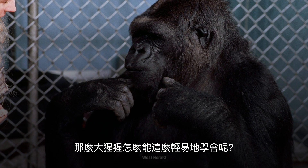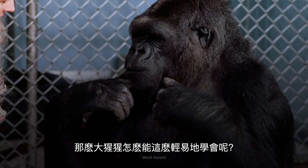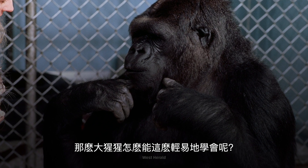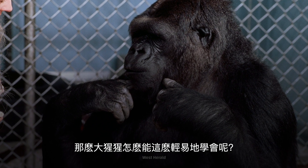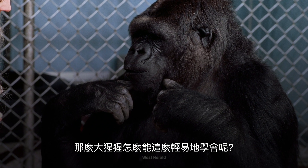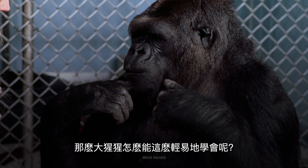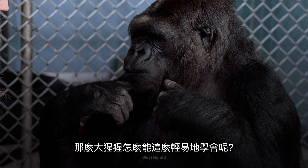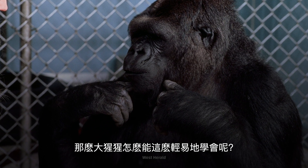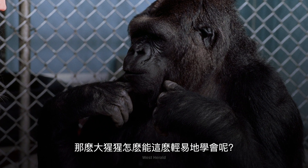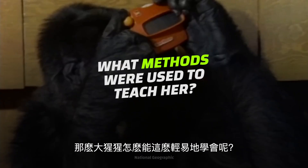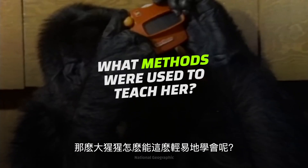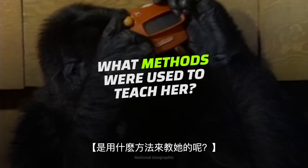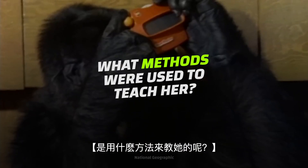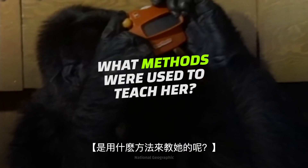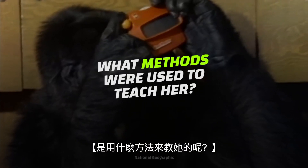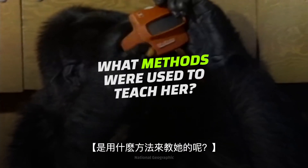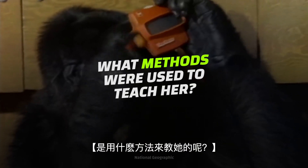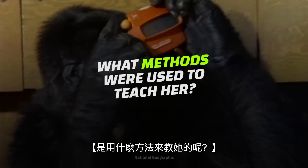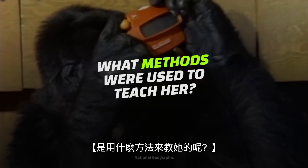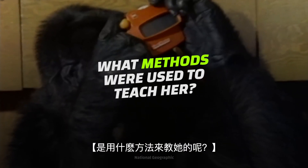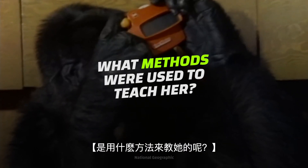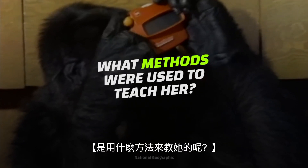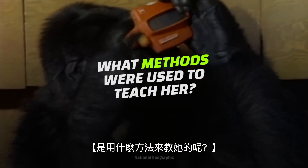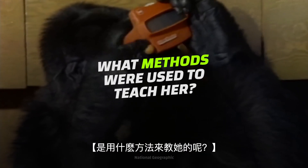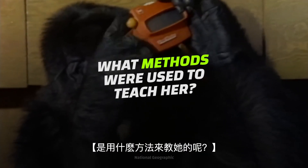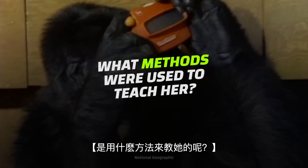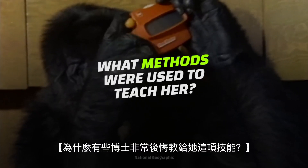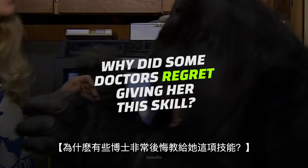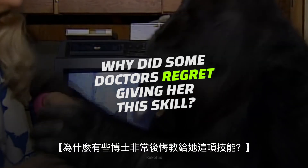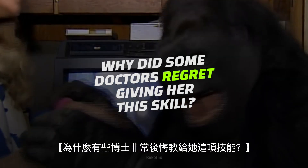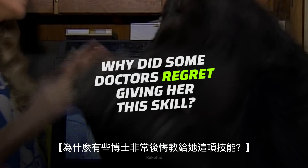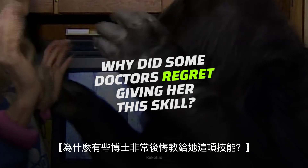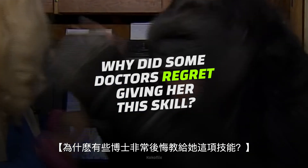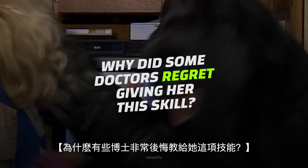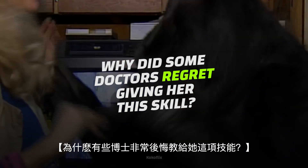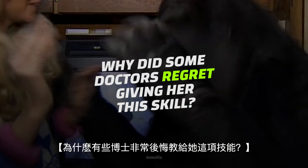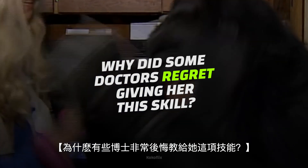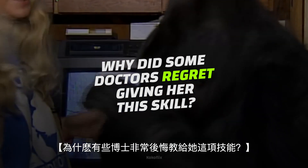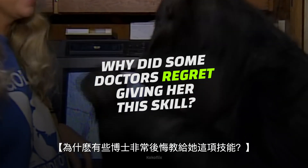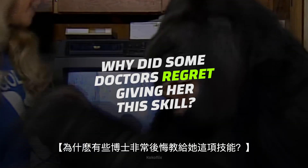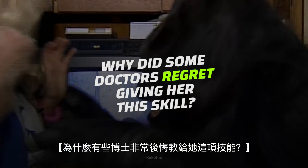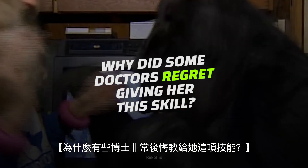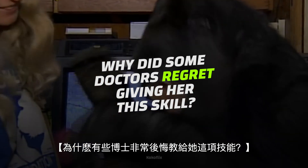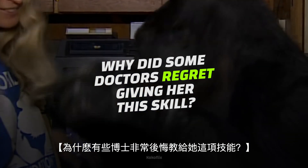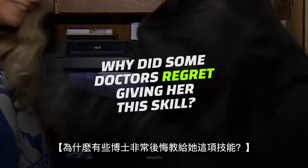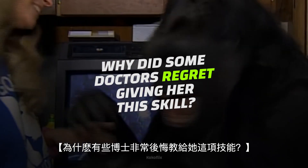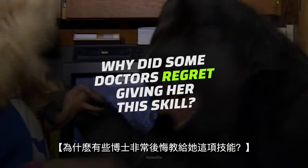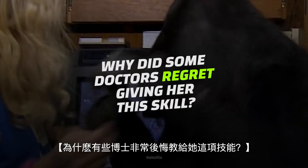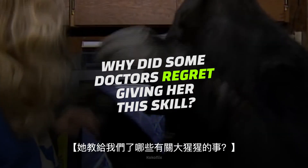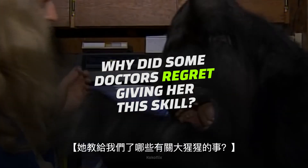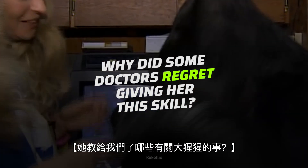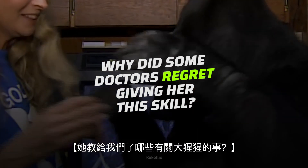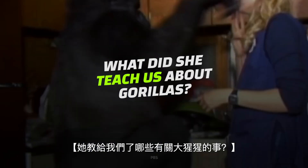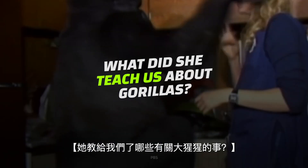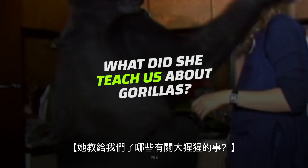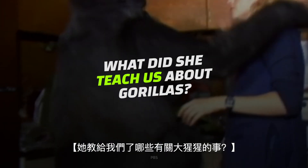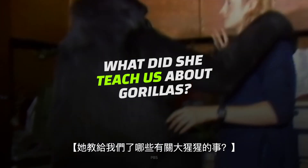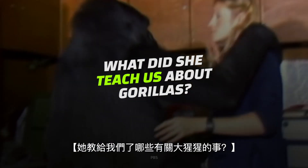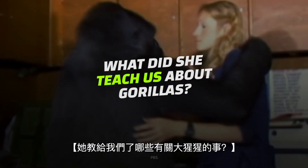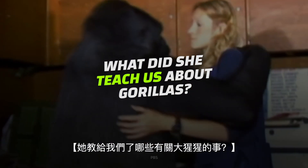easily? What methods were used to teach her? Why did some doctors regret giving her this skill? And what did she